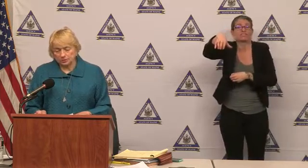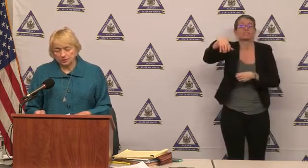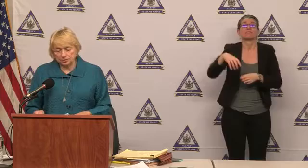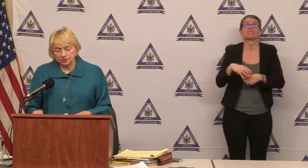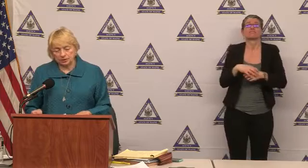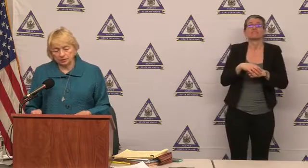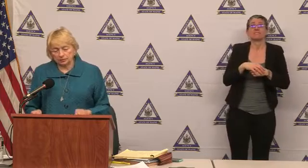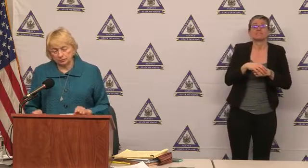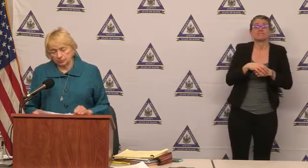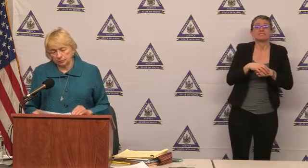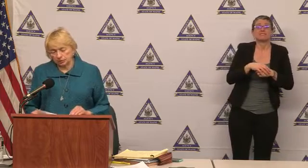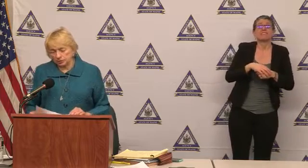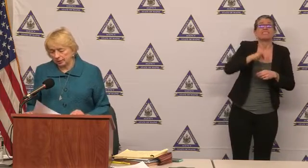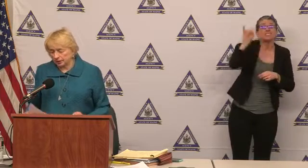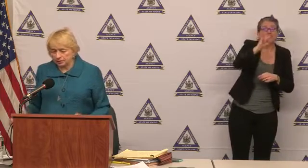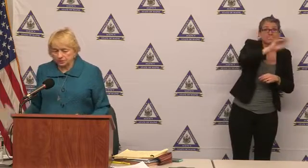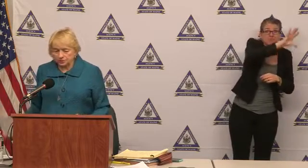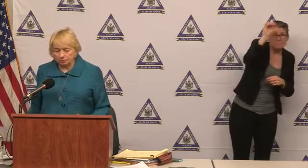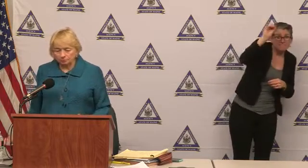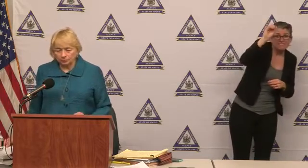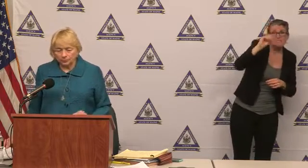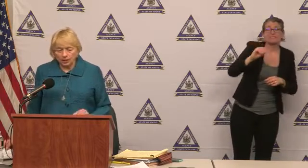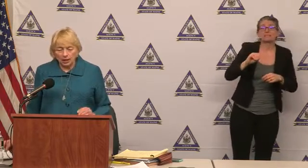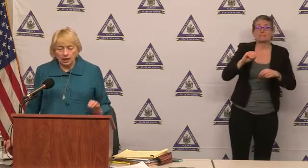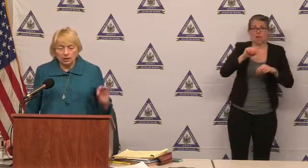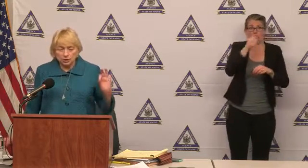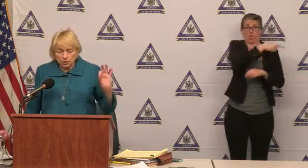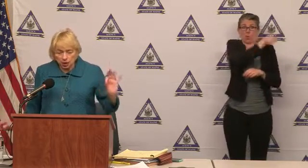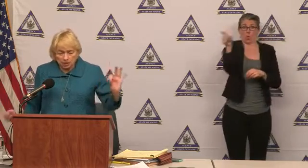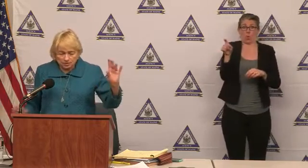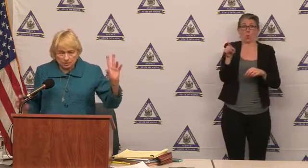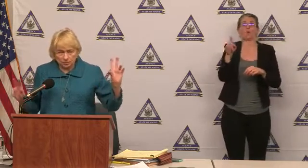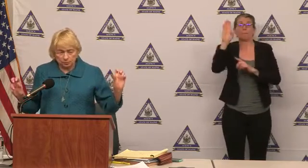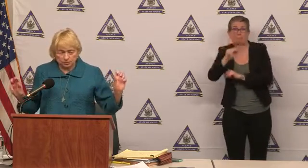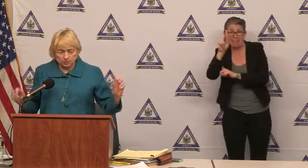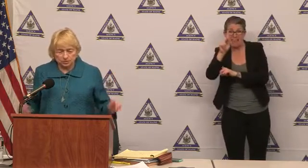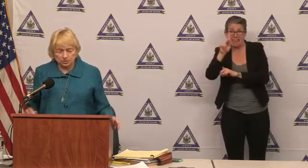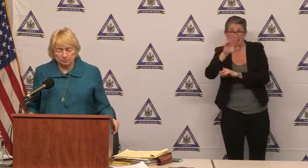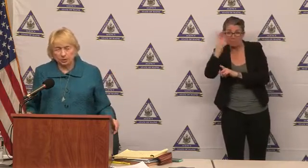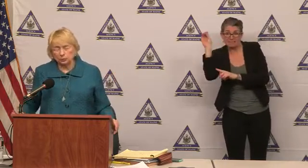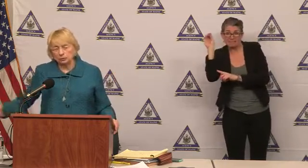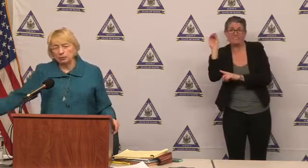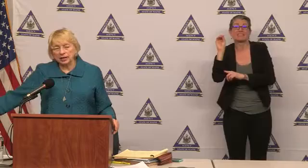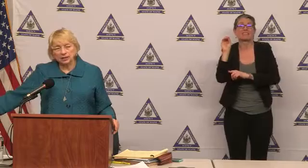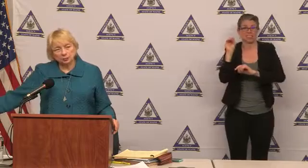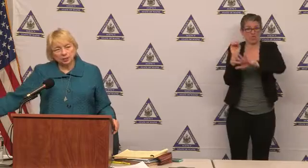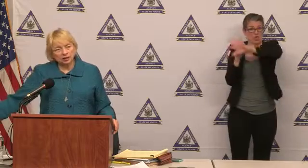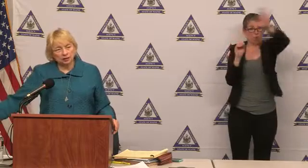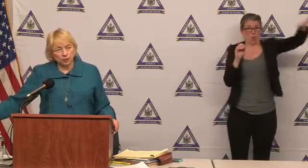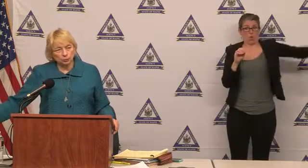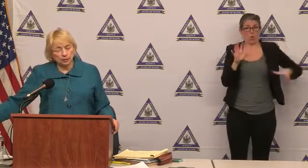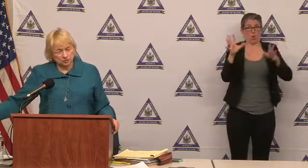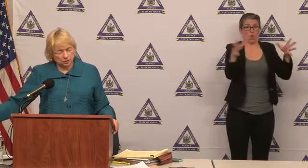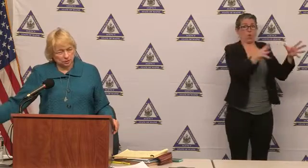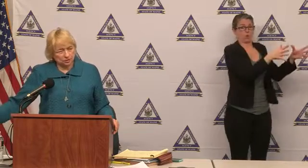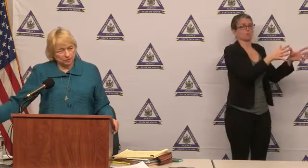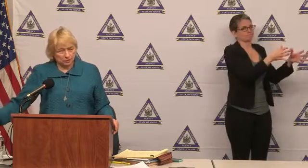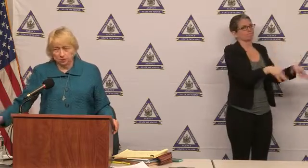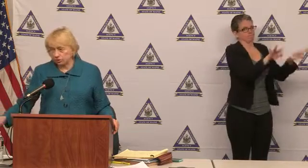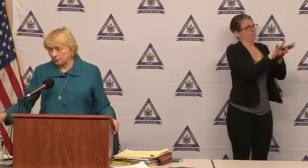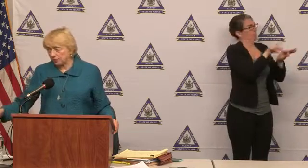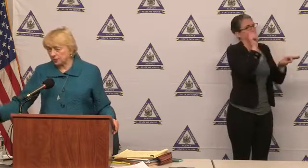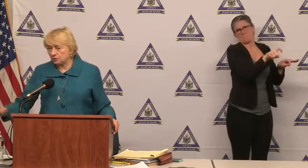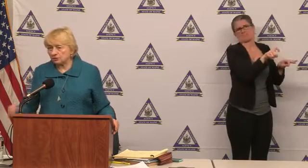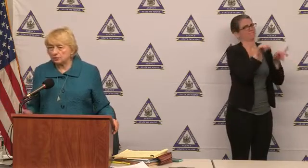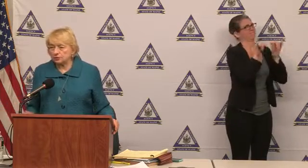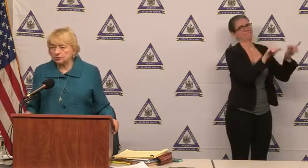other such commercial entities. Non-essential businesses, and we're relying in part on the Homeland Security definition